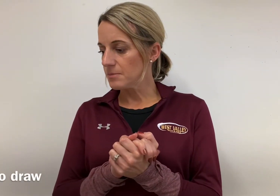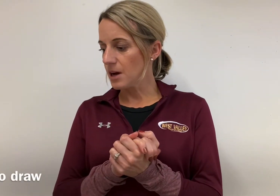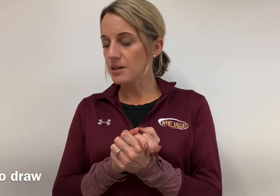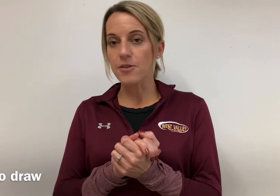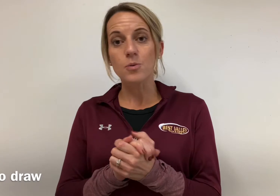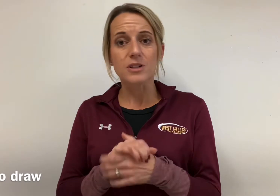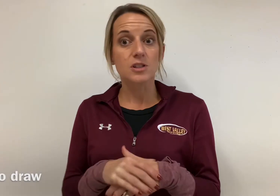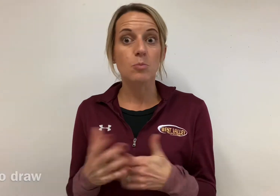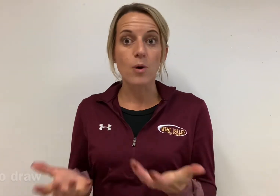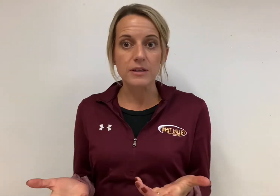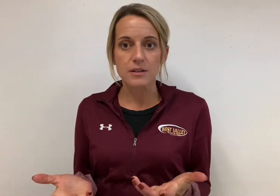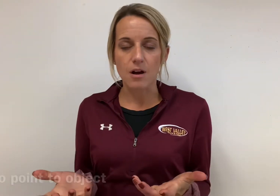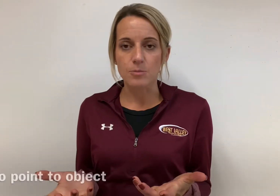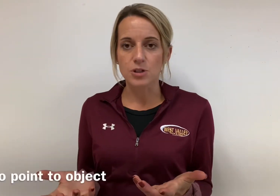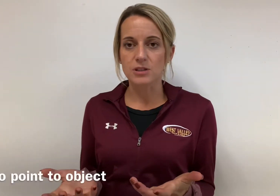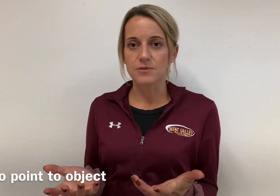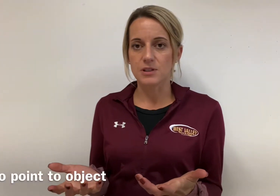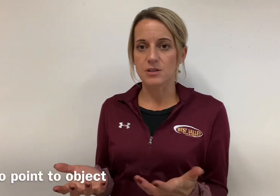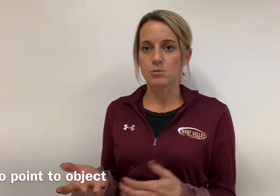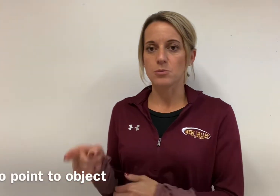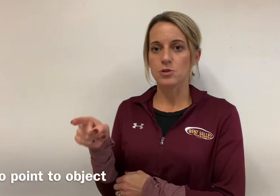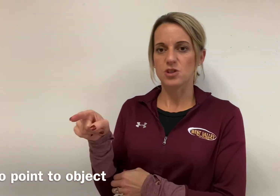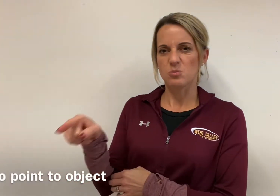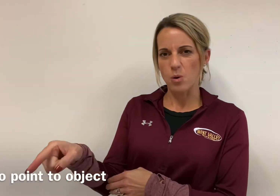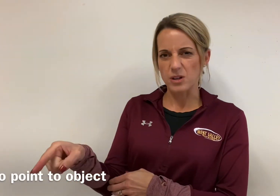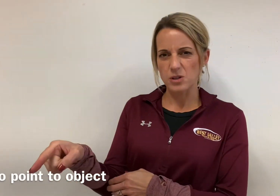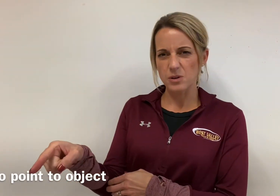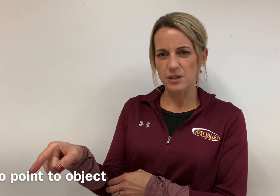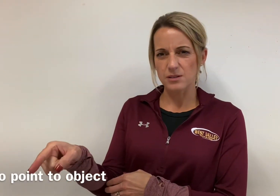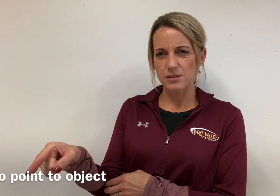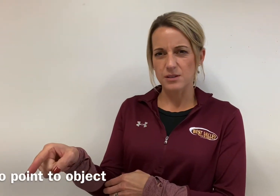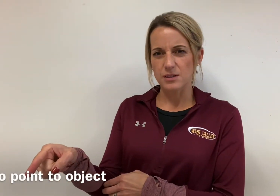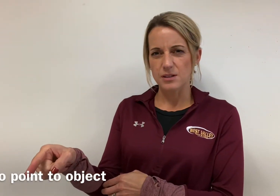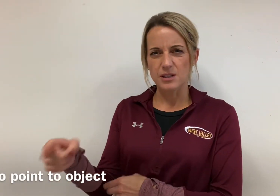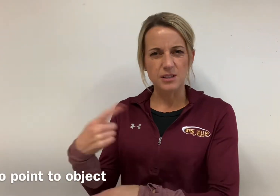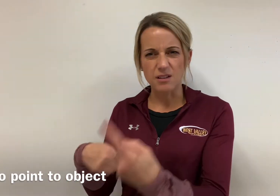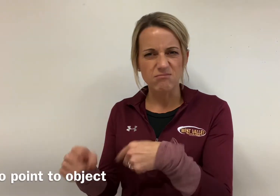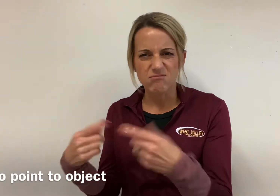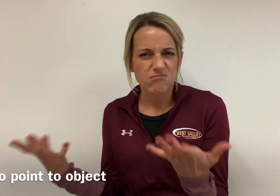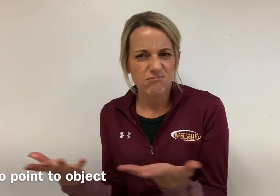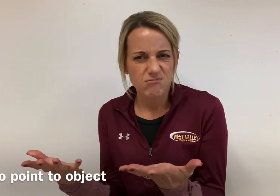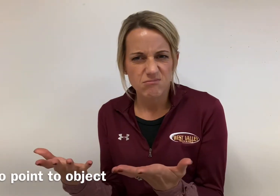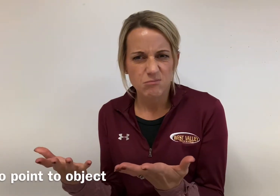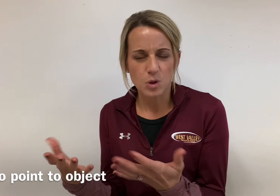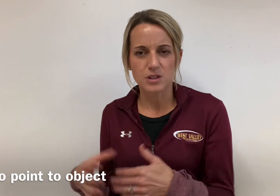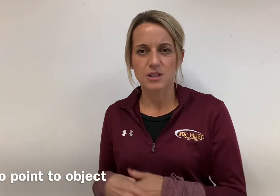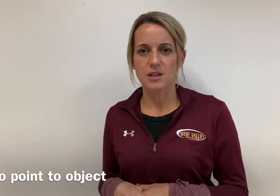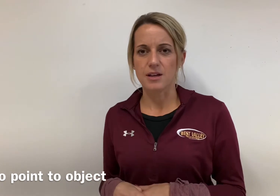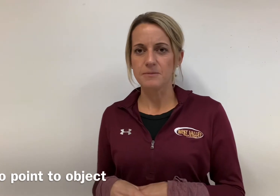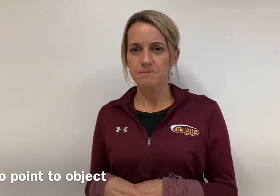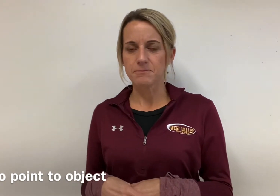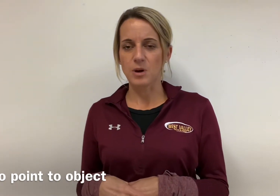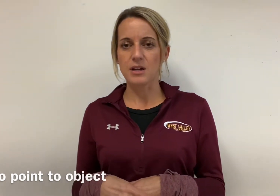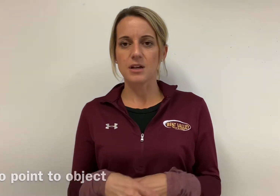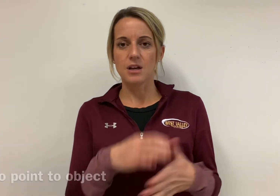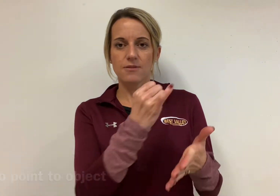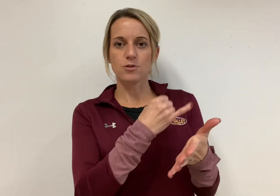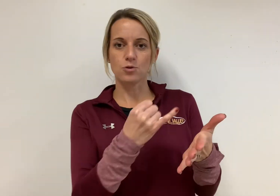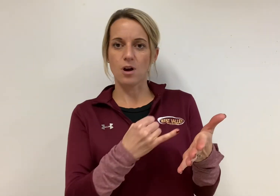Another one is to point to the object. If it's in the room, you can just point to it and say, what's the sign, right? If you draw it, same